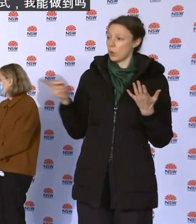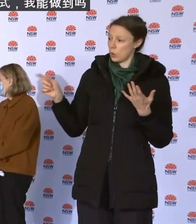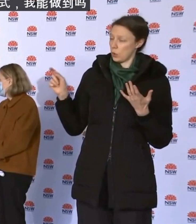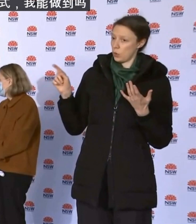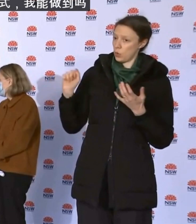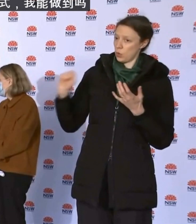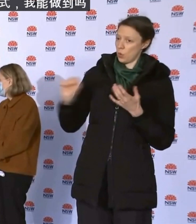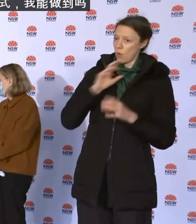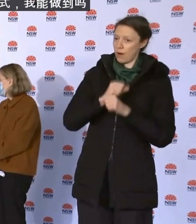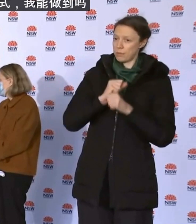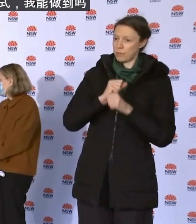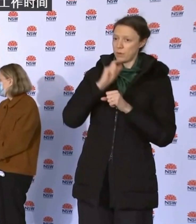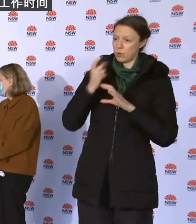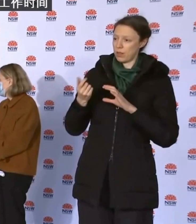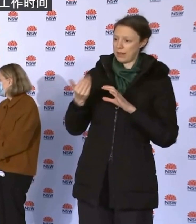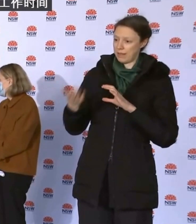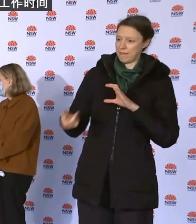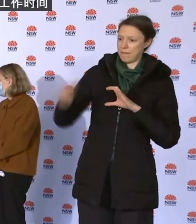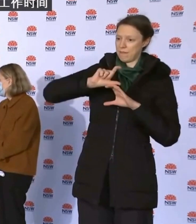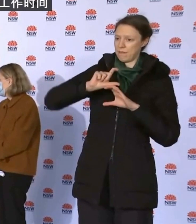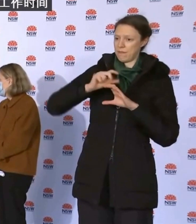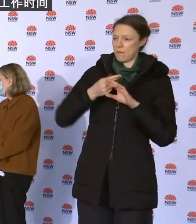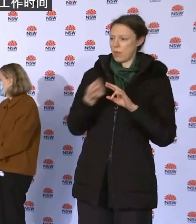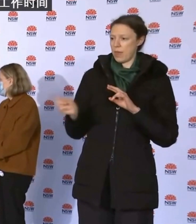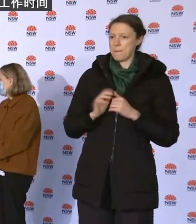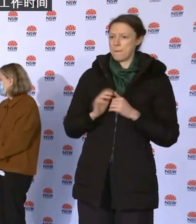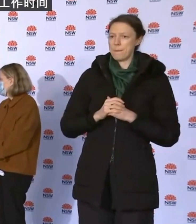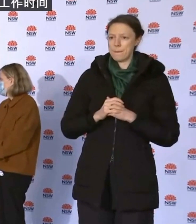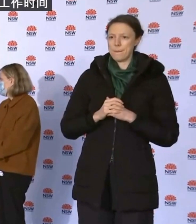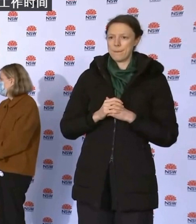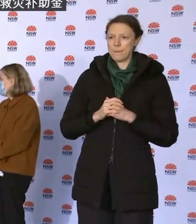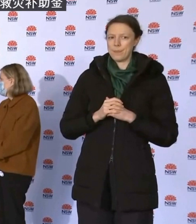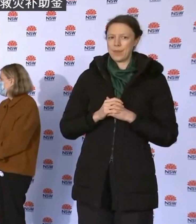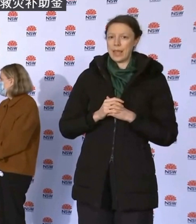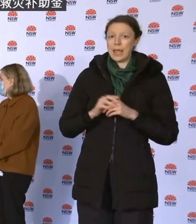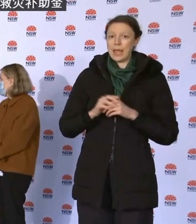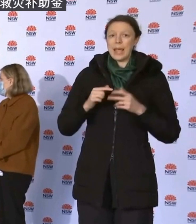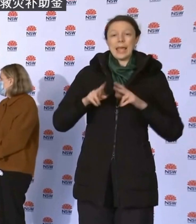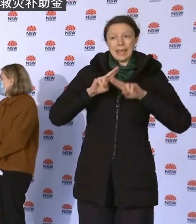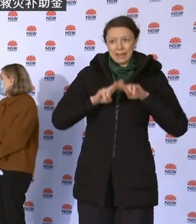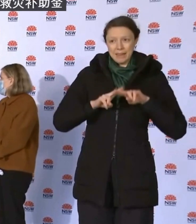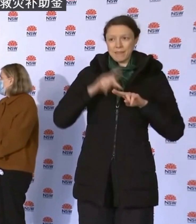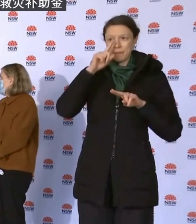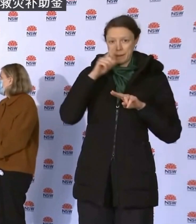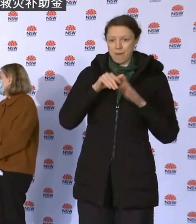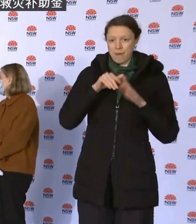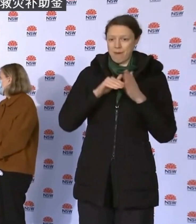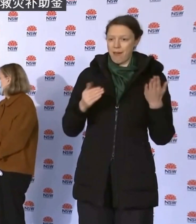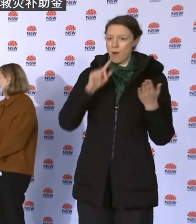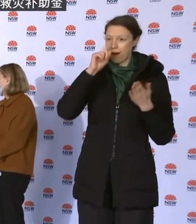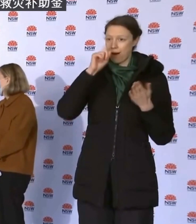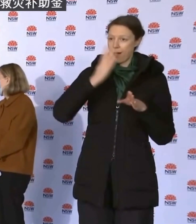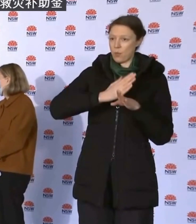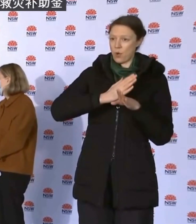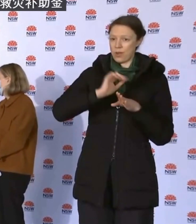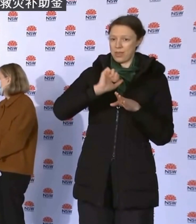people who are falling through that crack? Can I make it very clear that if people have had their hours of work reduced or not working, they are